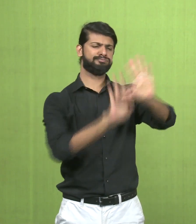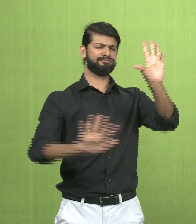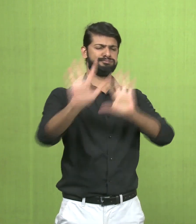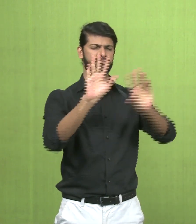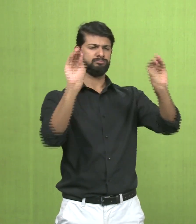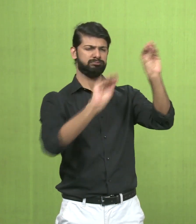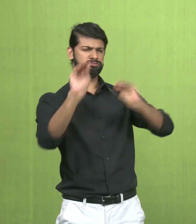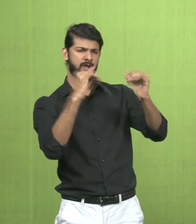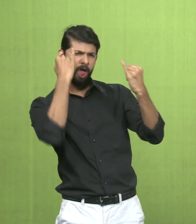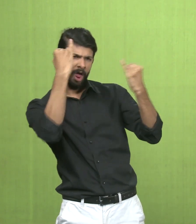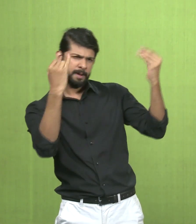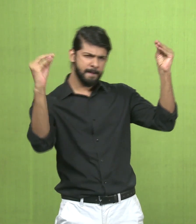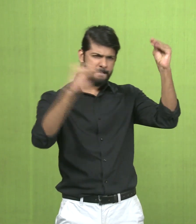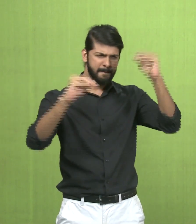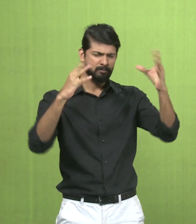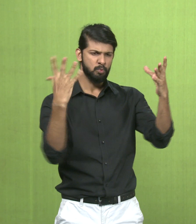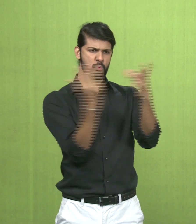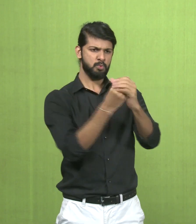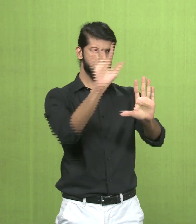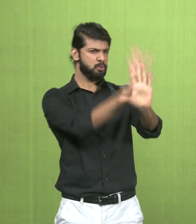and applies to any work of art.